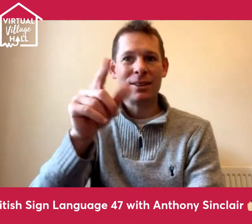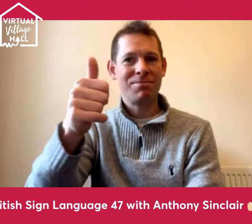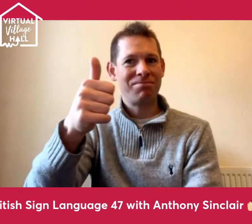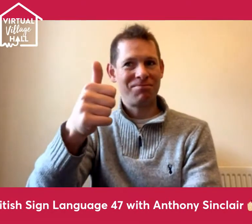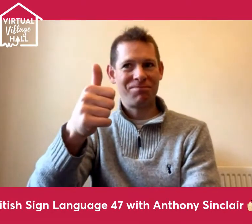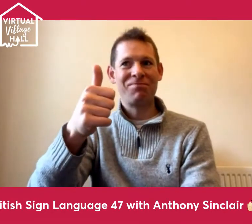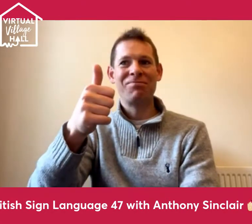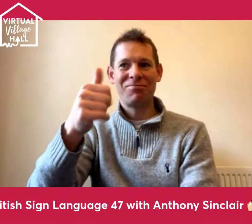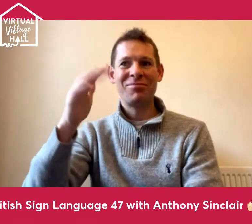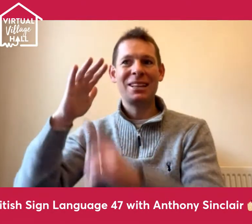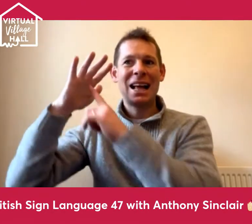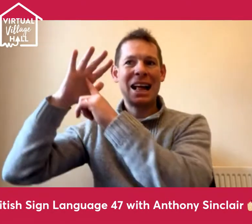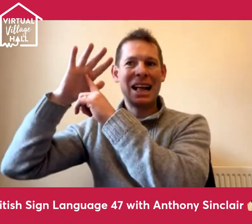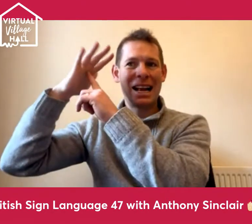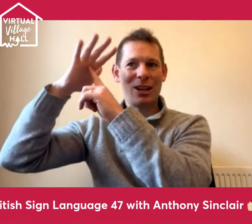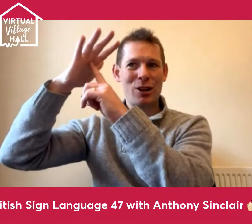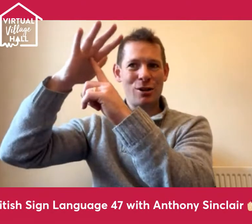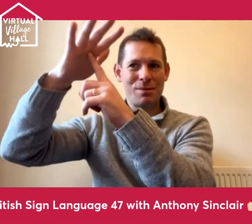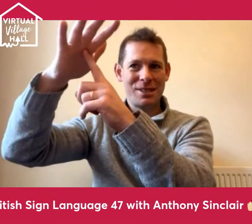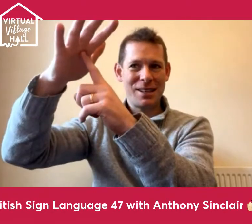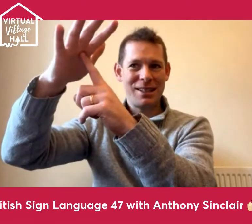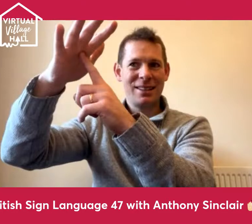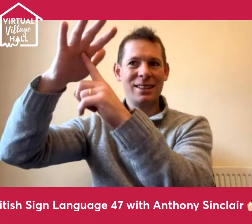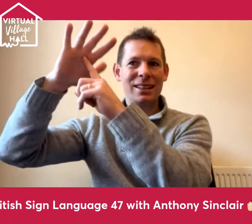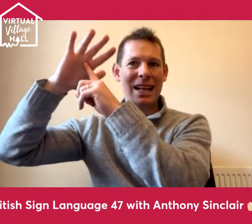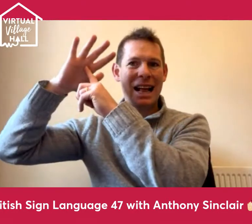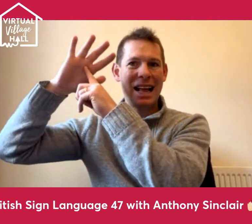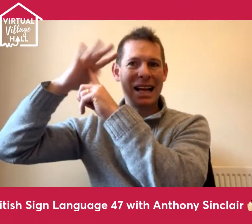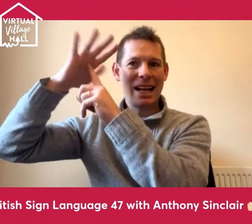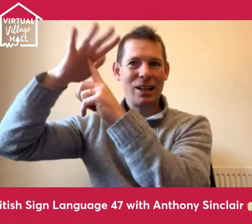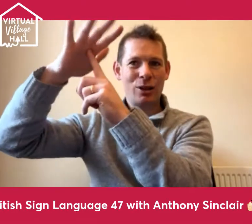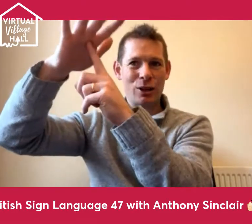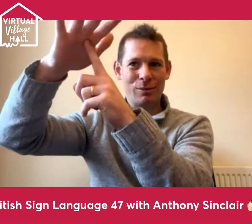Number 11, helicopter.